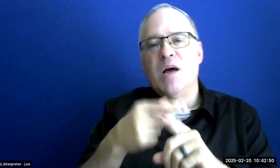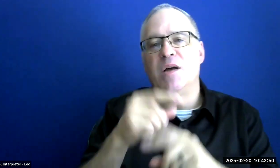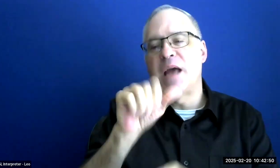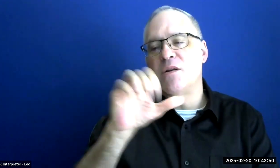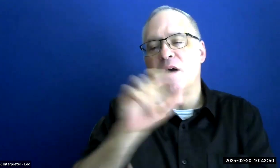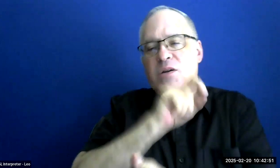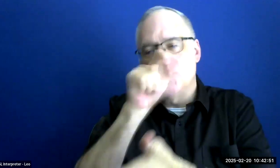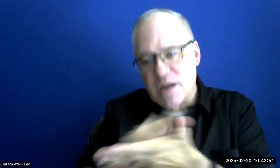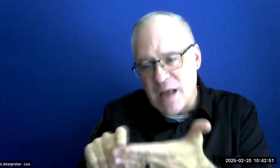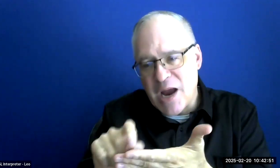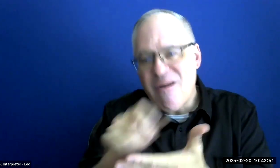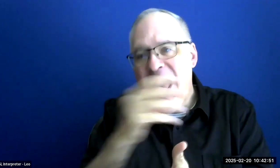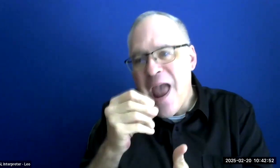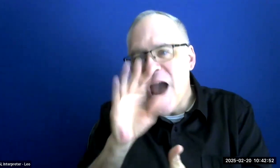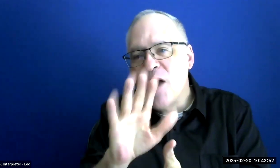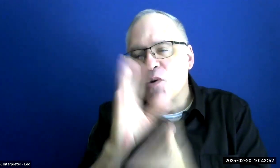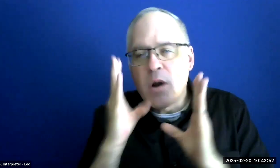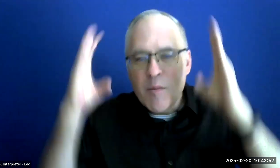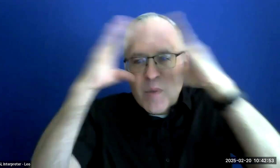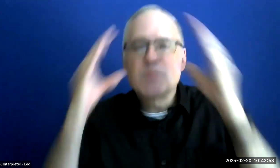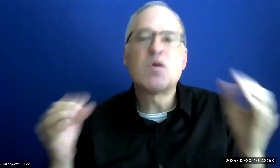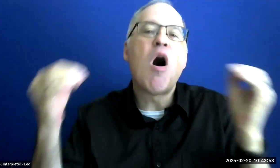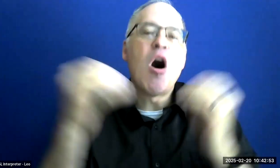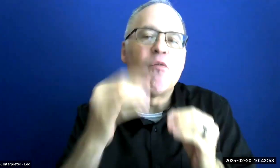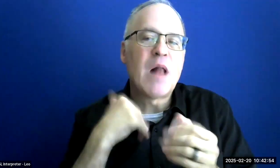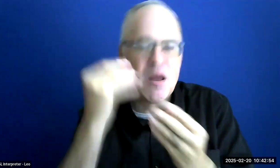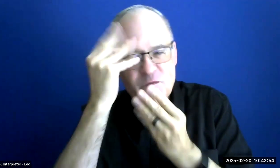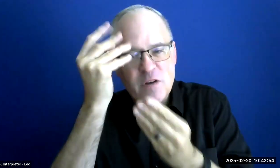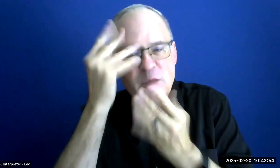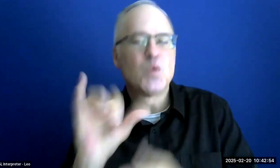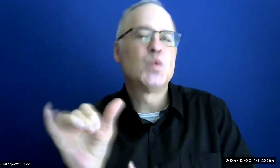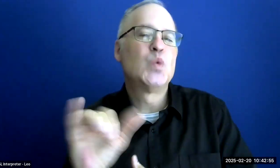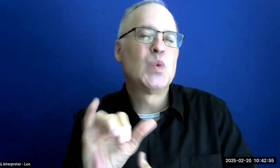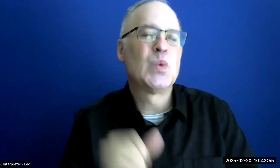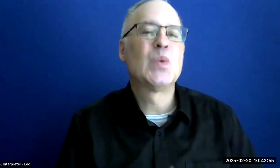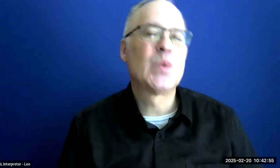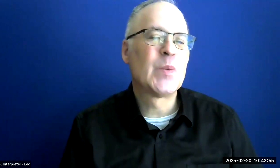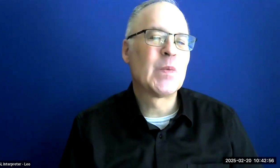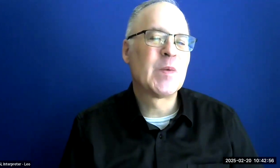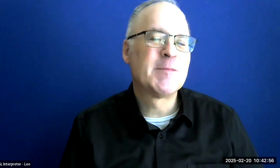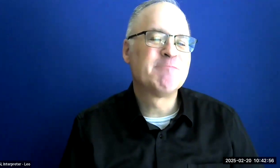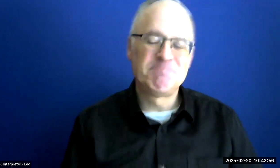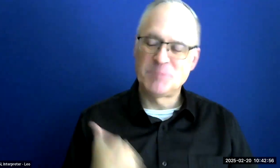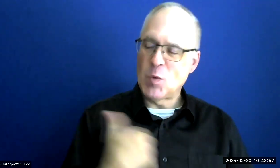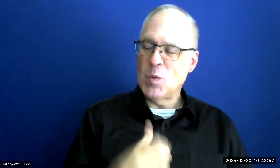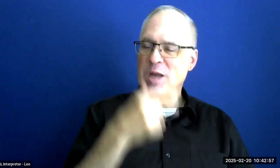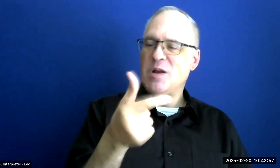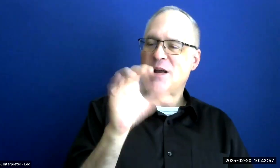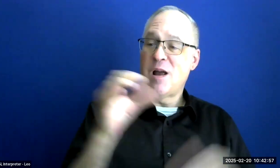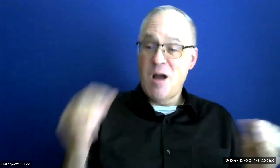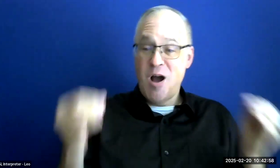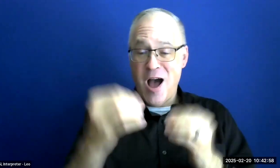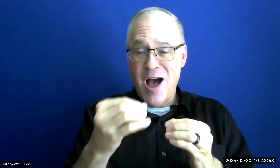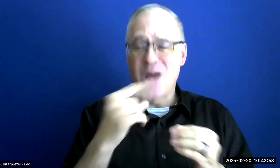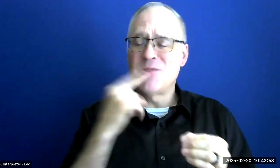and of course, your Episcopal office. We at the Office of the General Conference are here to serve you, and how best we can